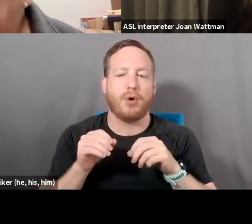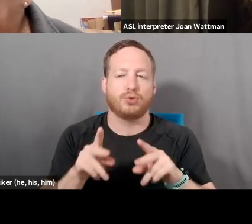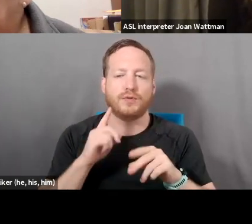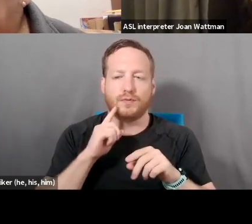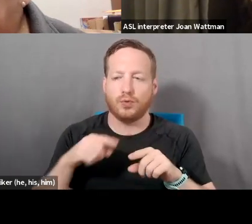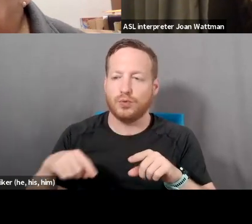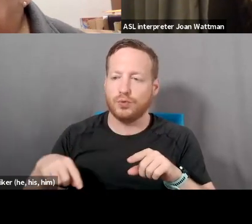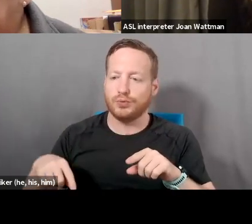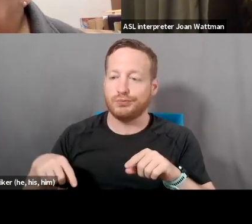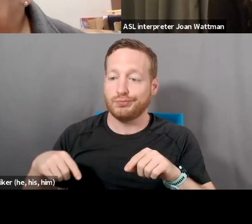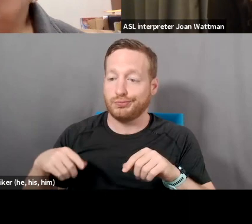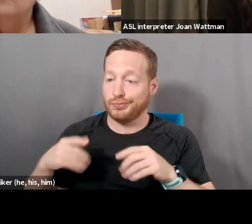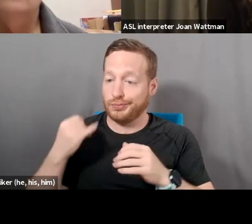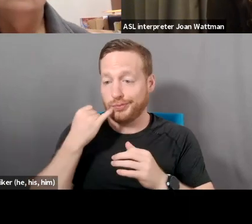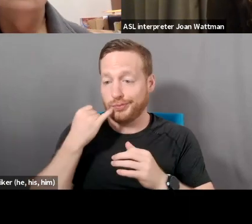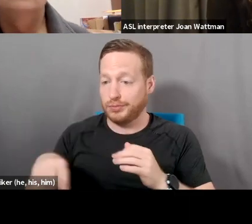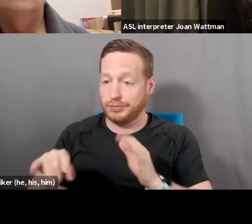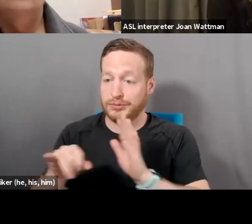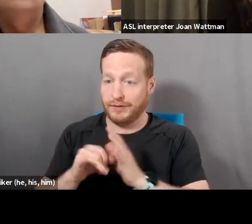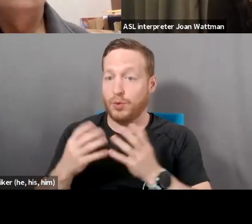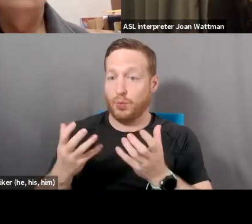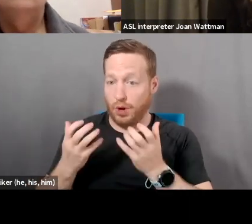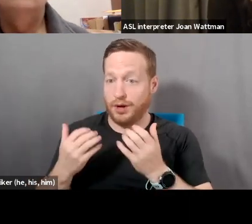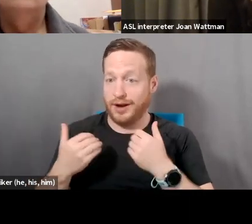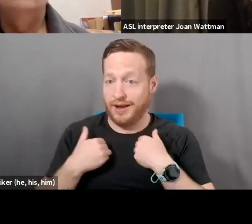perhaps develop some opportunities